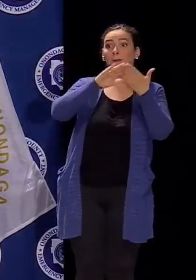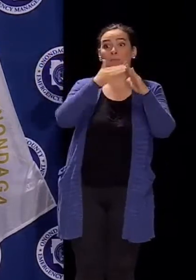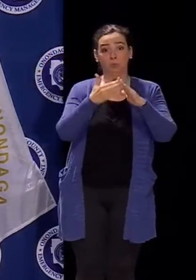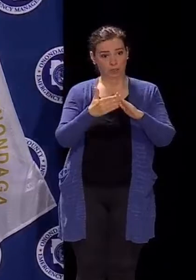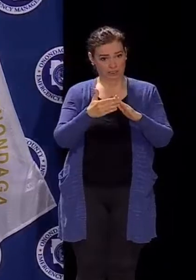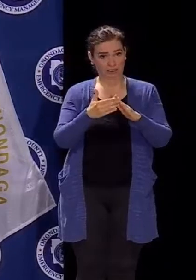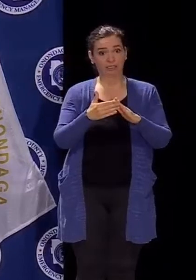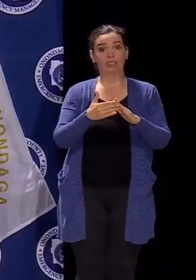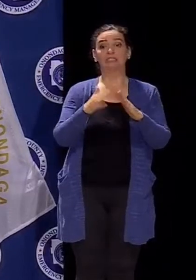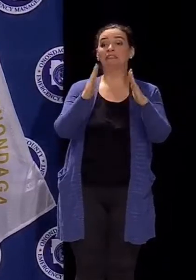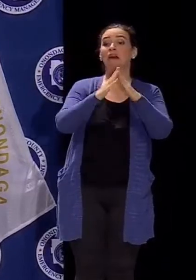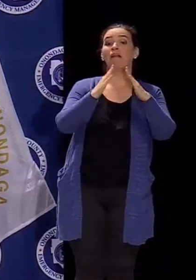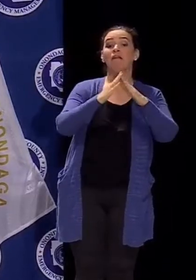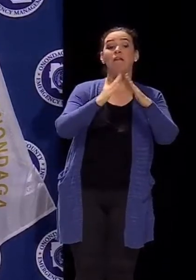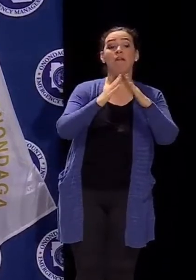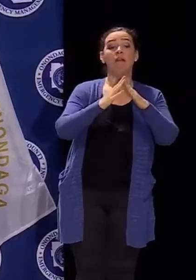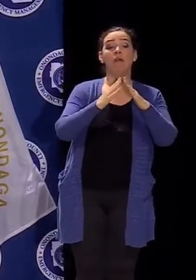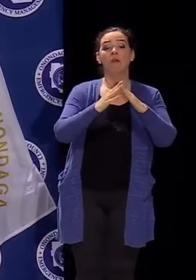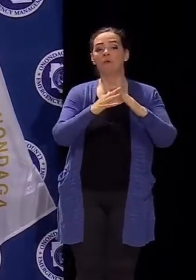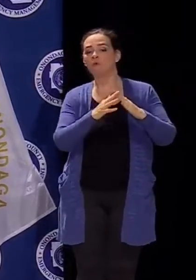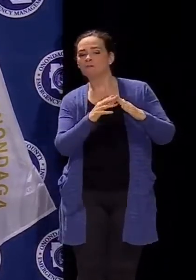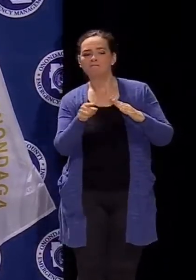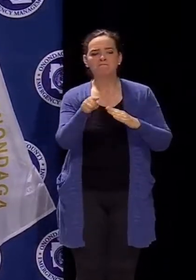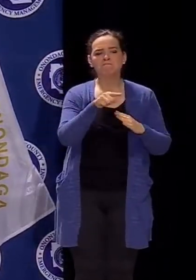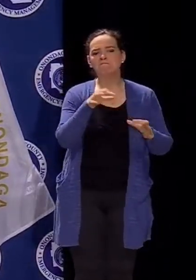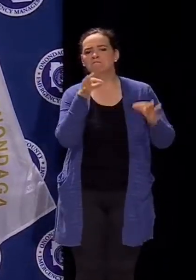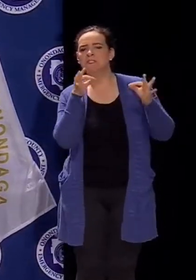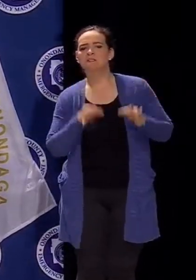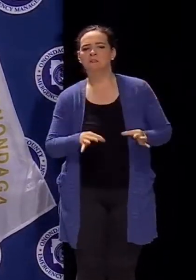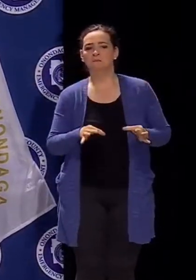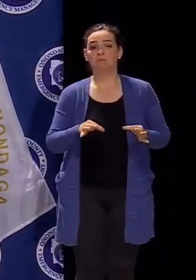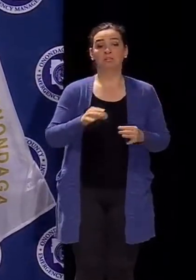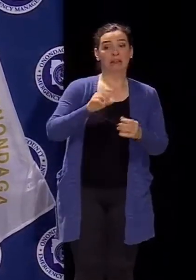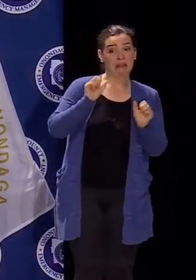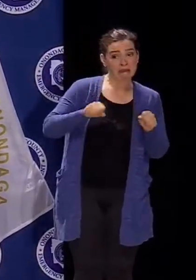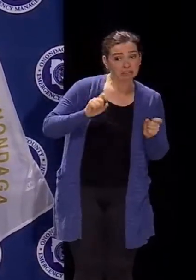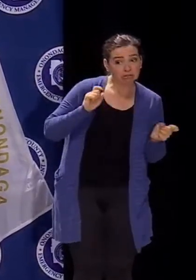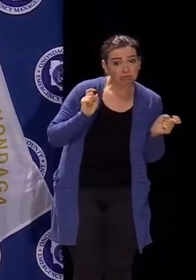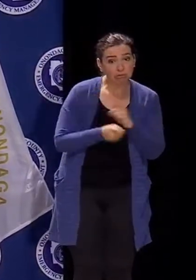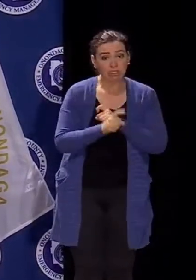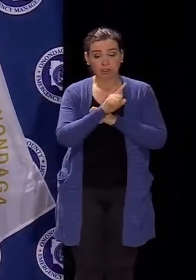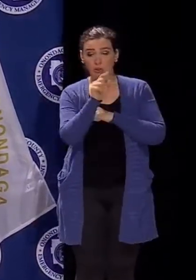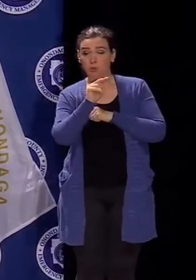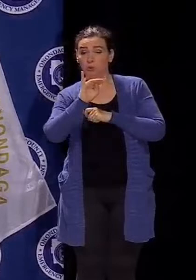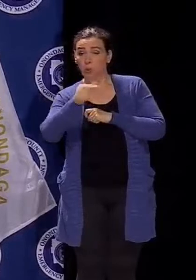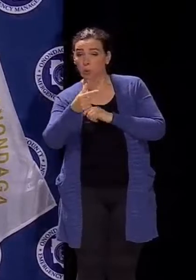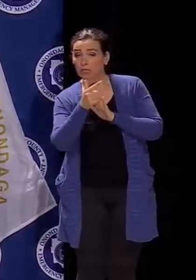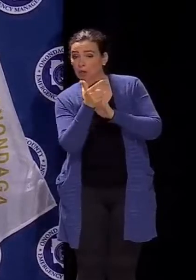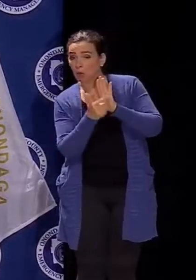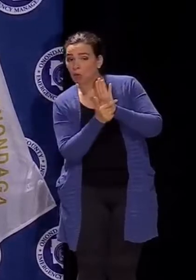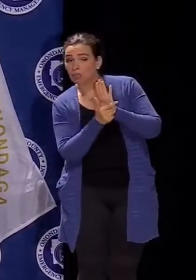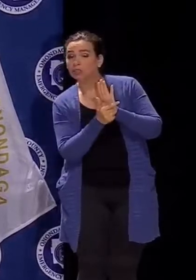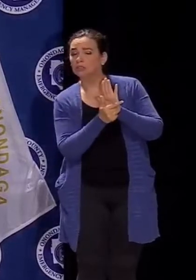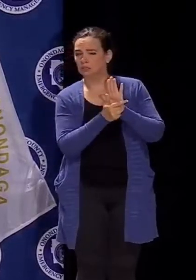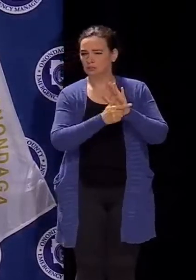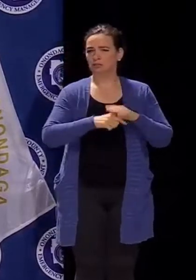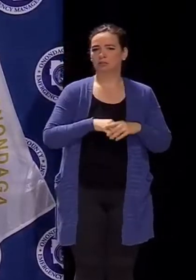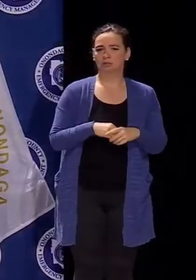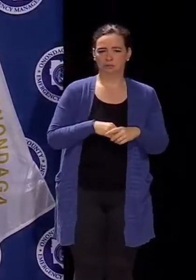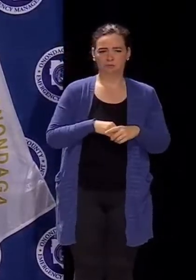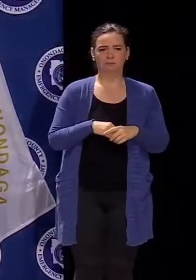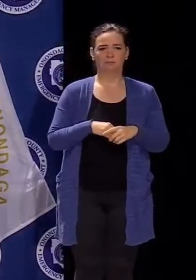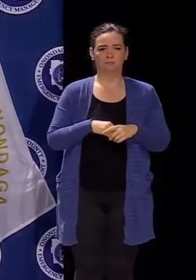supervisors can, if they want, they can make that decision. But that's how we would do that. How does it feel to be one of the